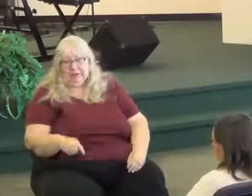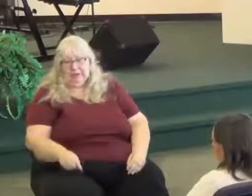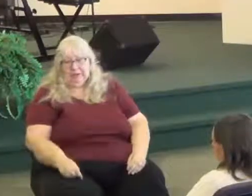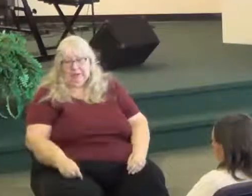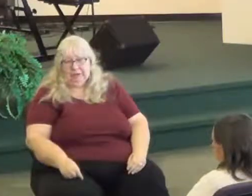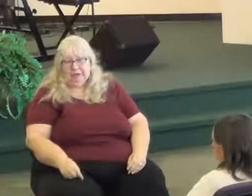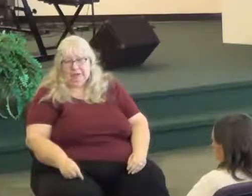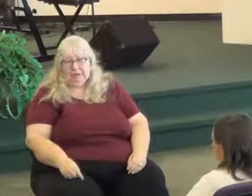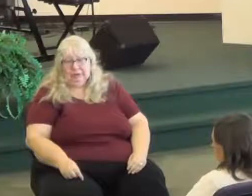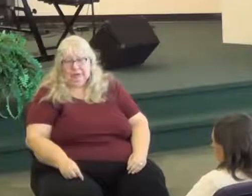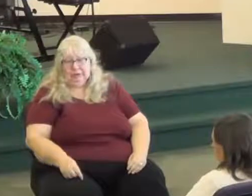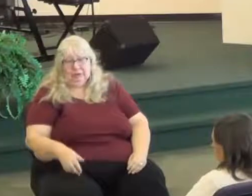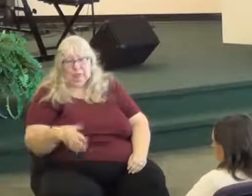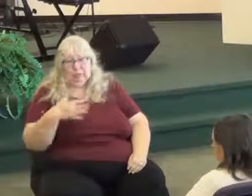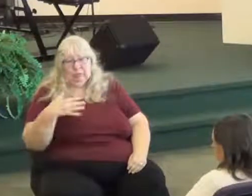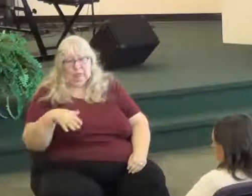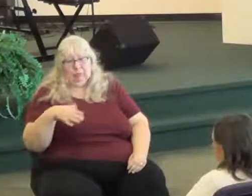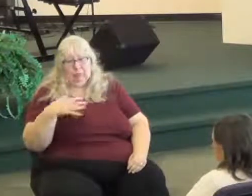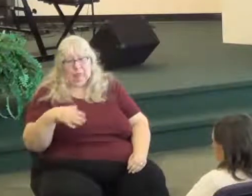Wow.